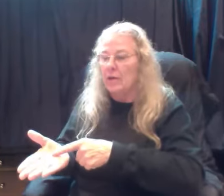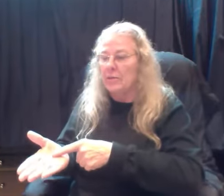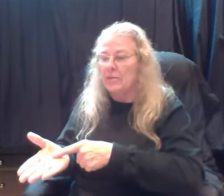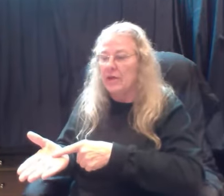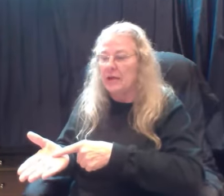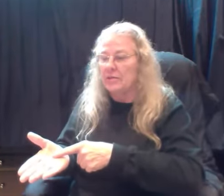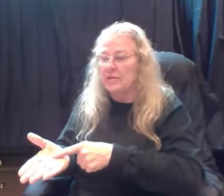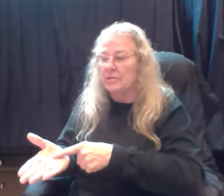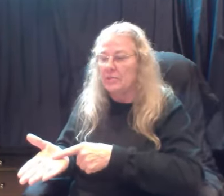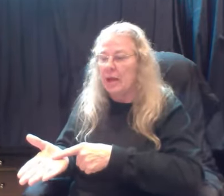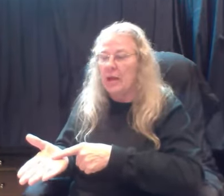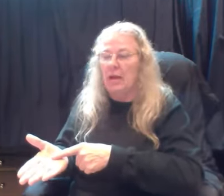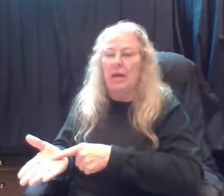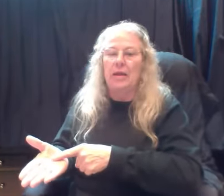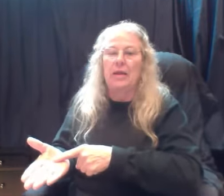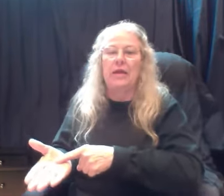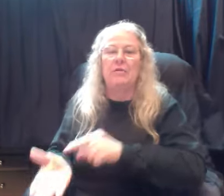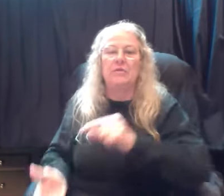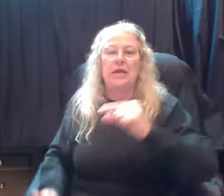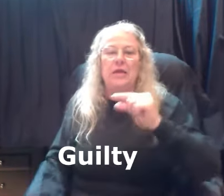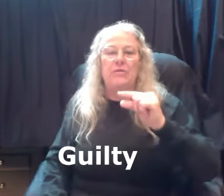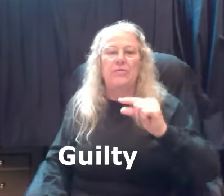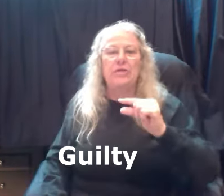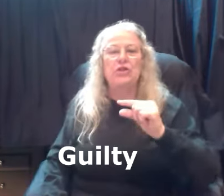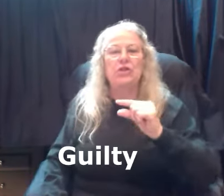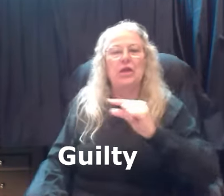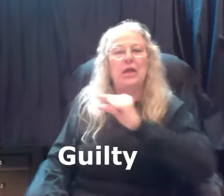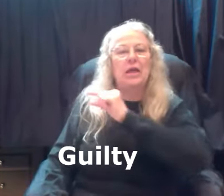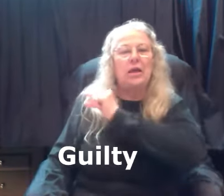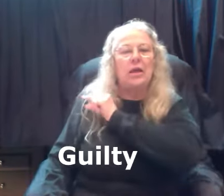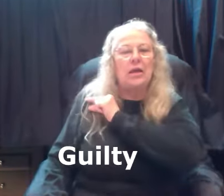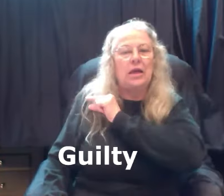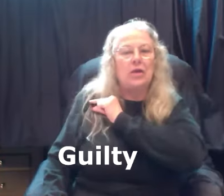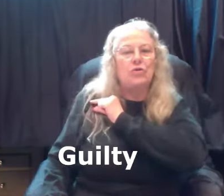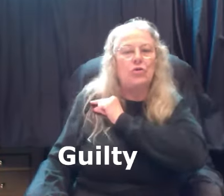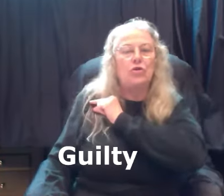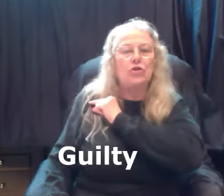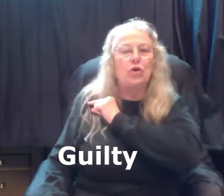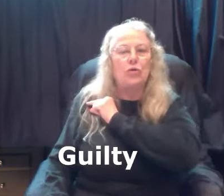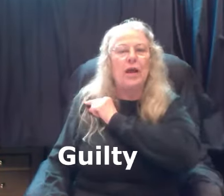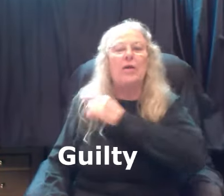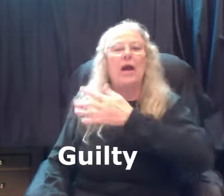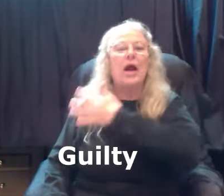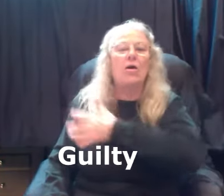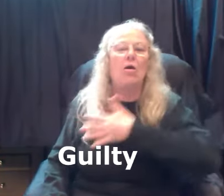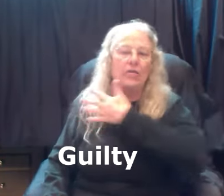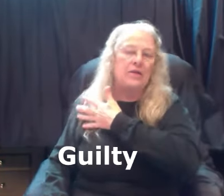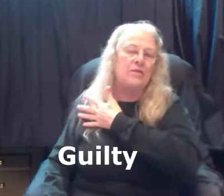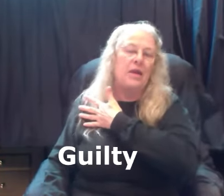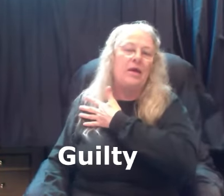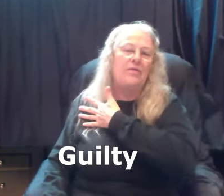This. Guilty. The G into your shoulder area. I call this the